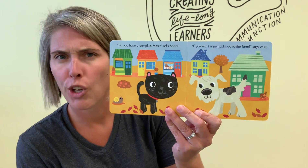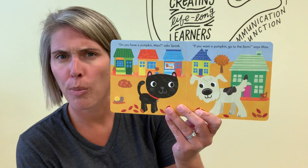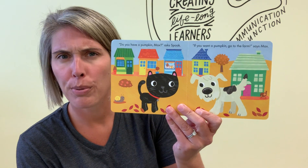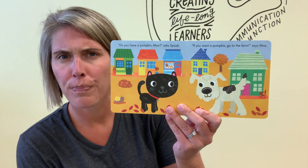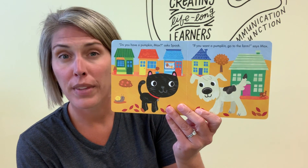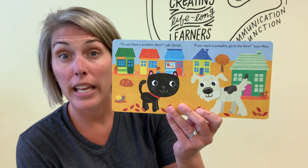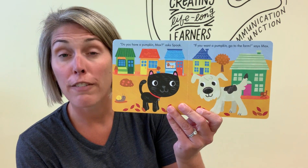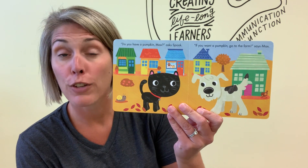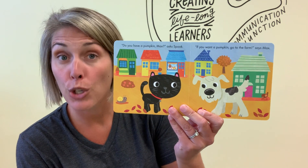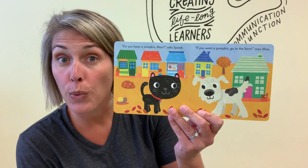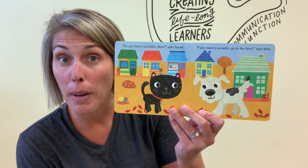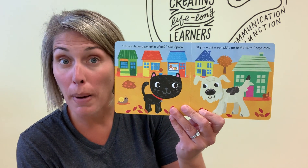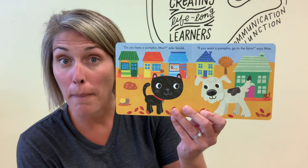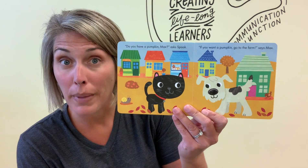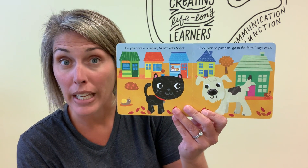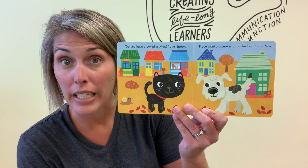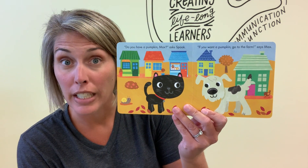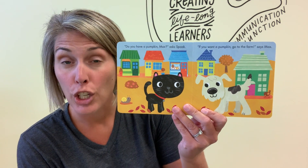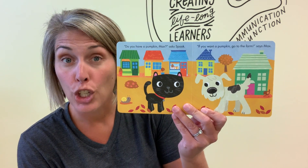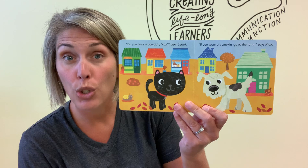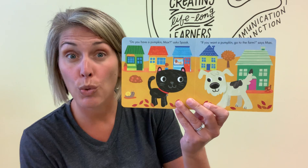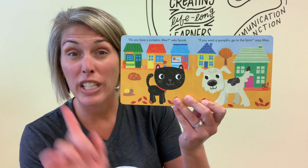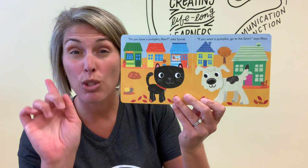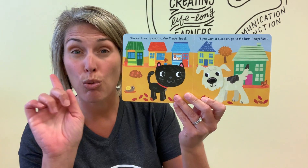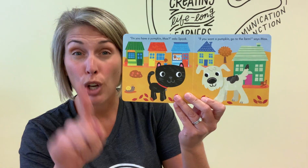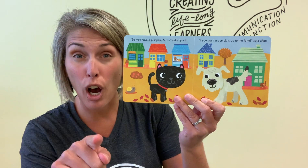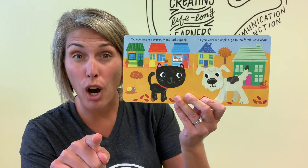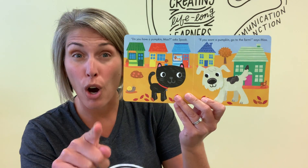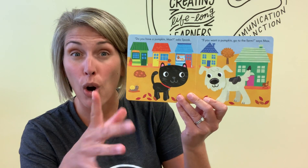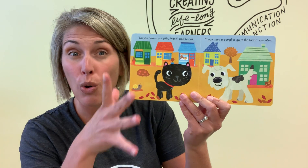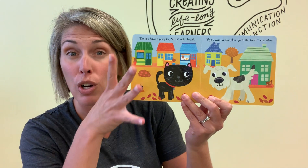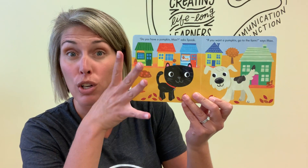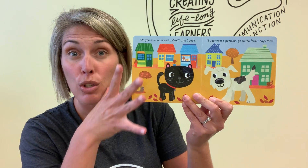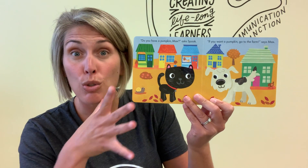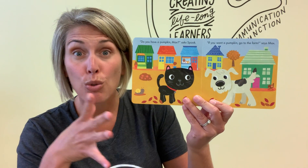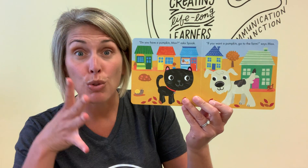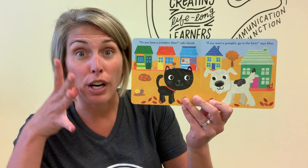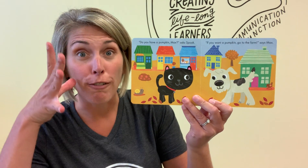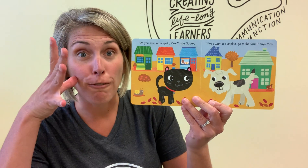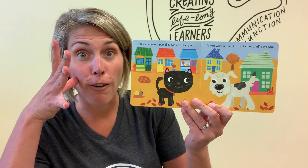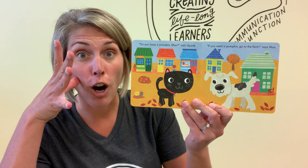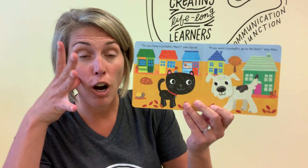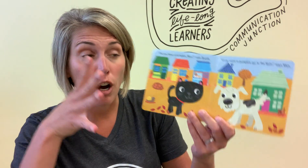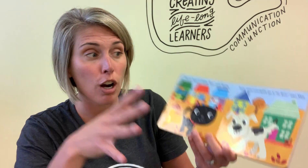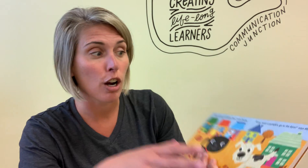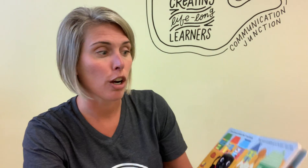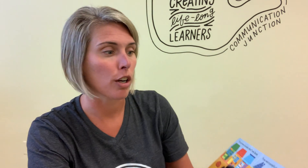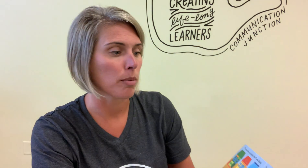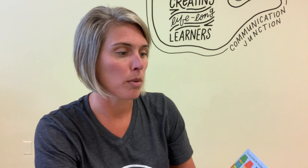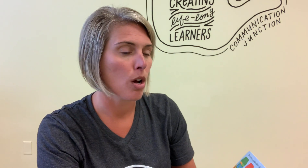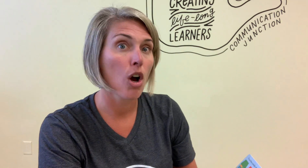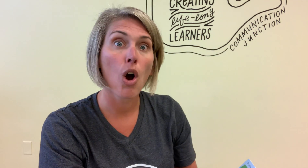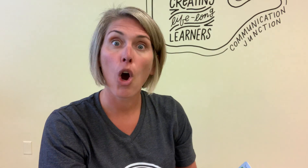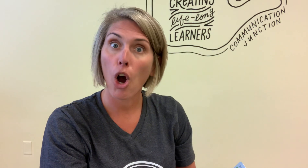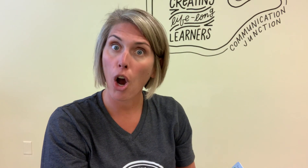Nope. If you want a pumpkin, you need to go to the farm.